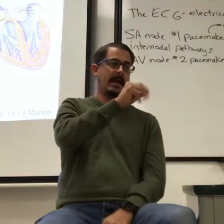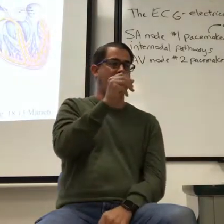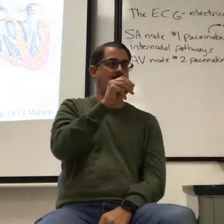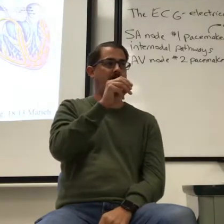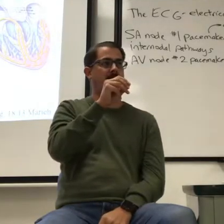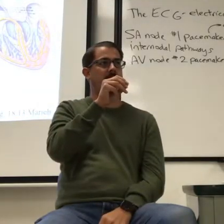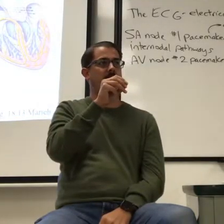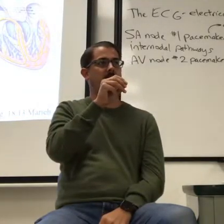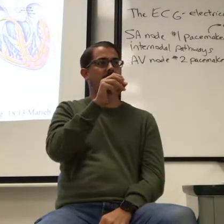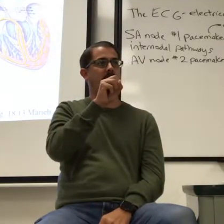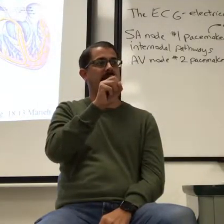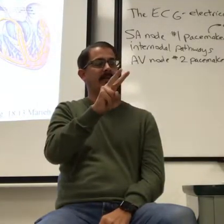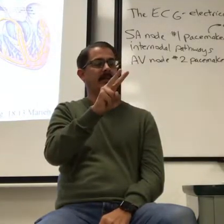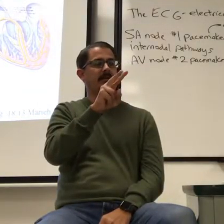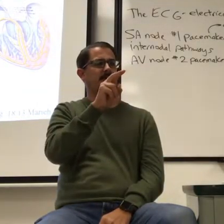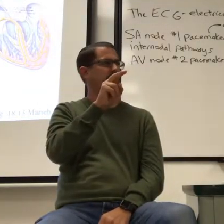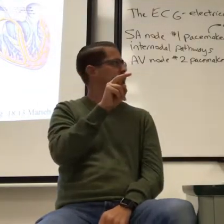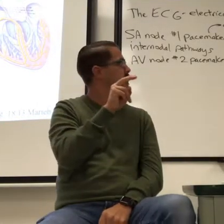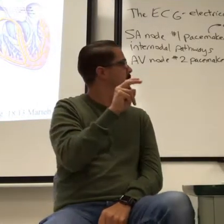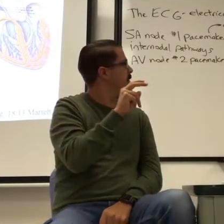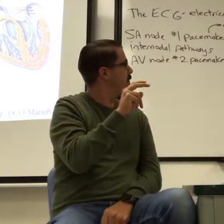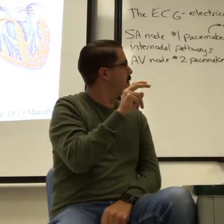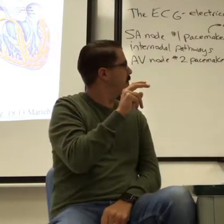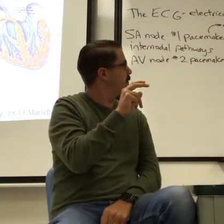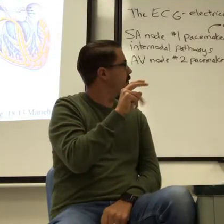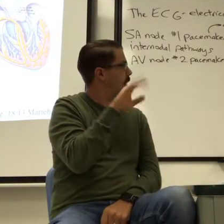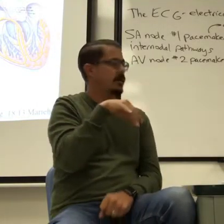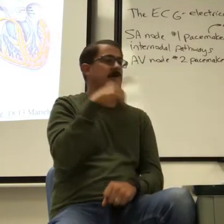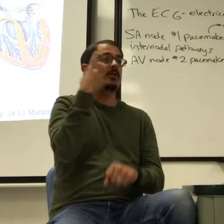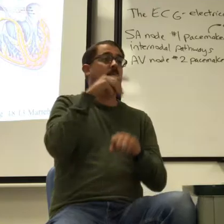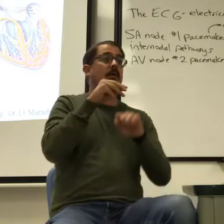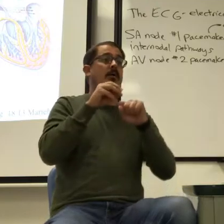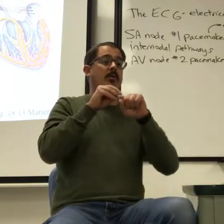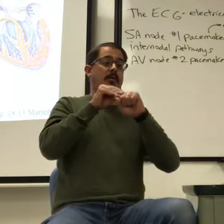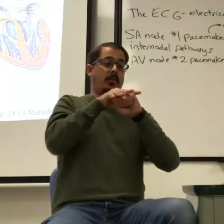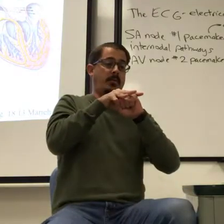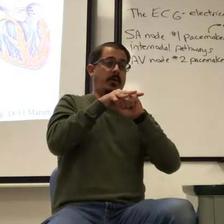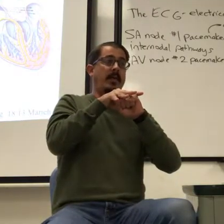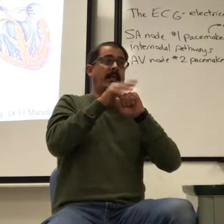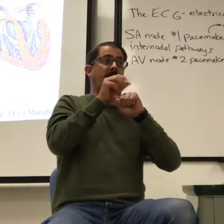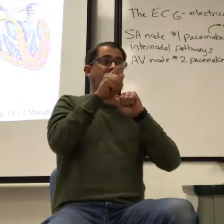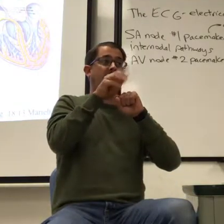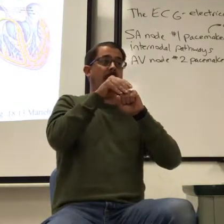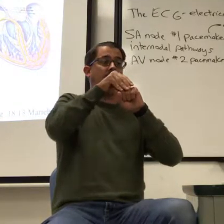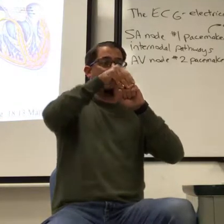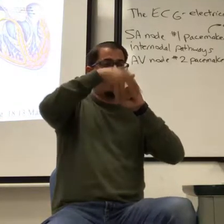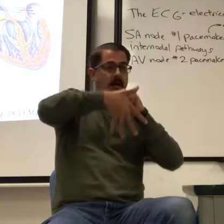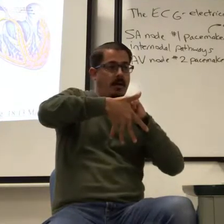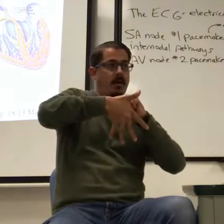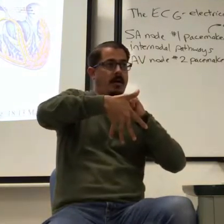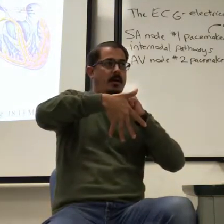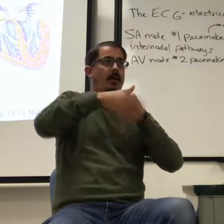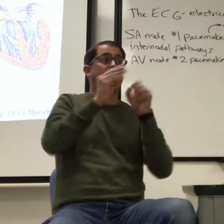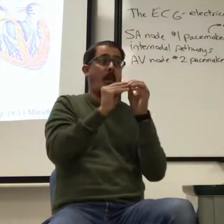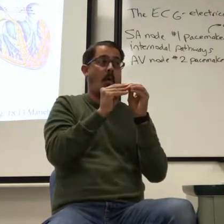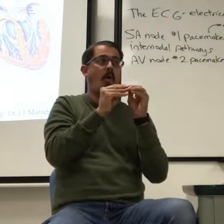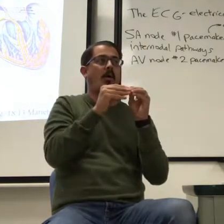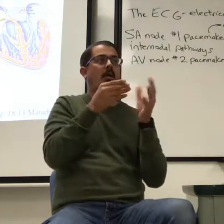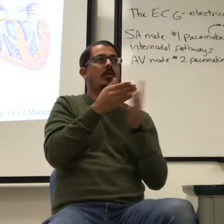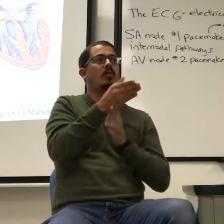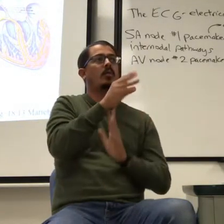are located. For the signal to spread down to the ventricles, it's forced